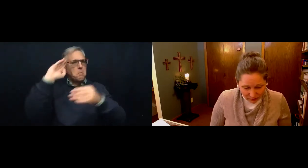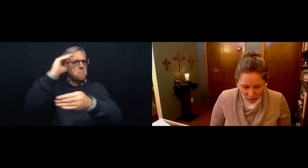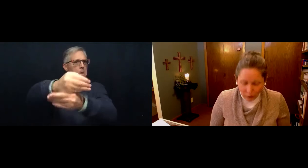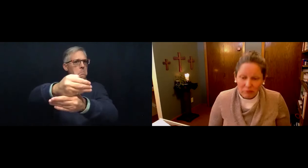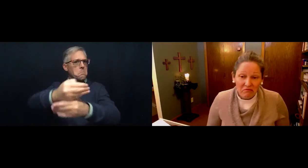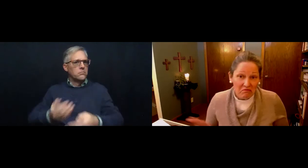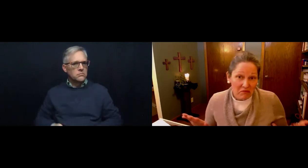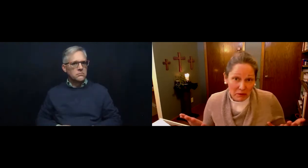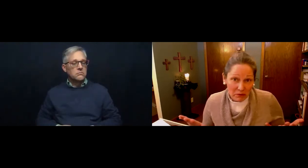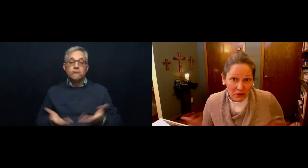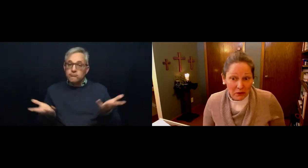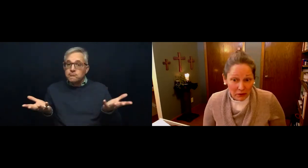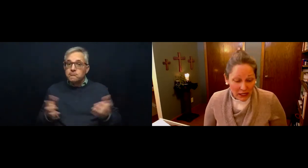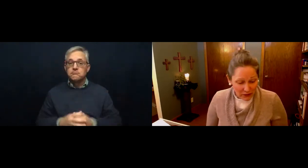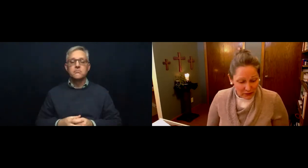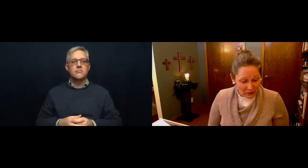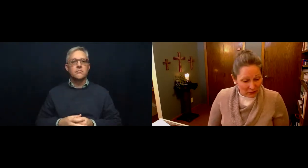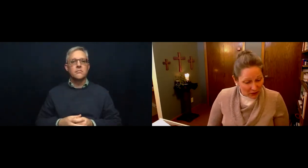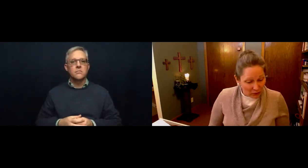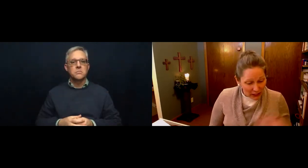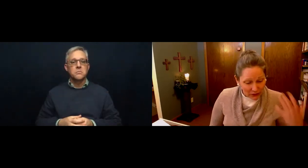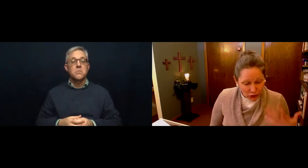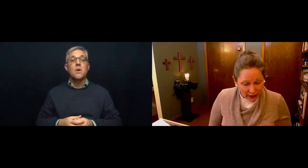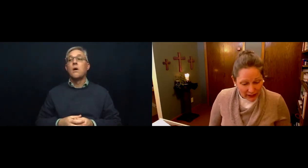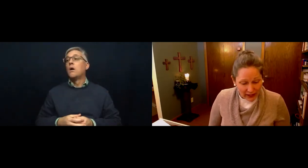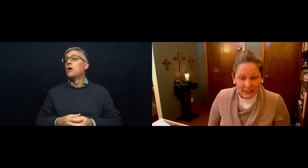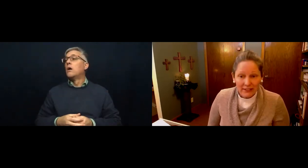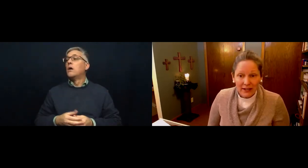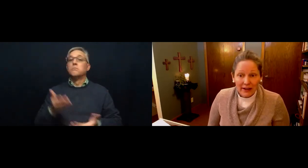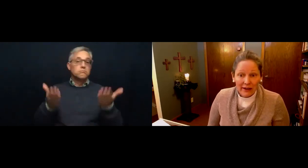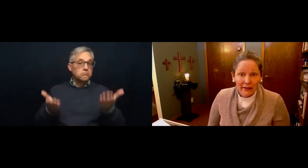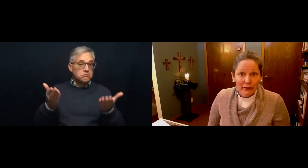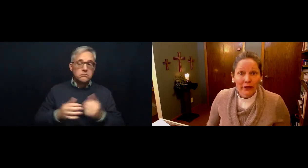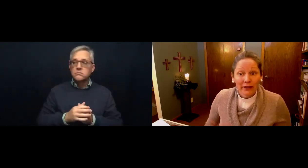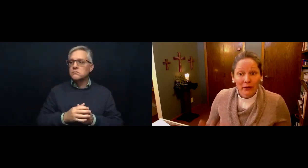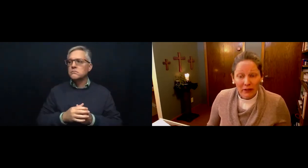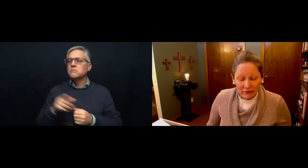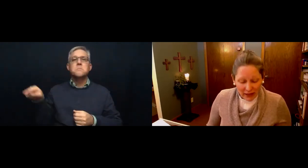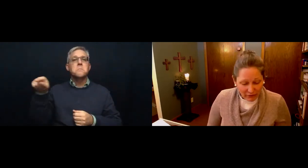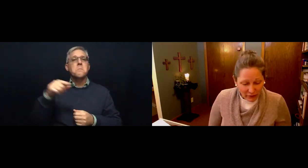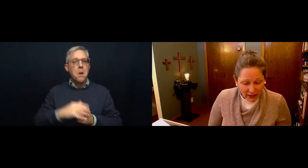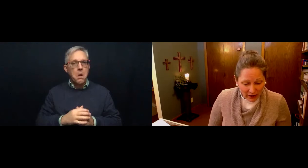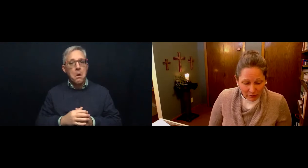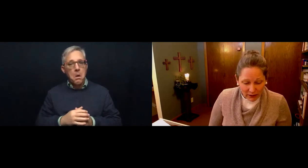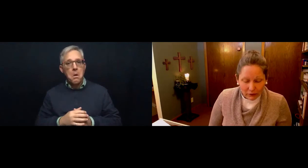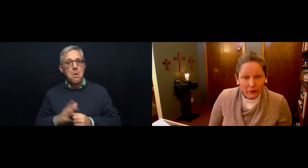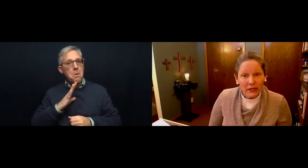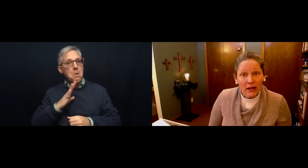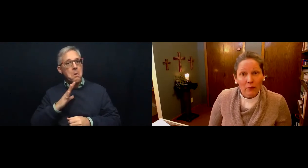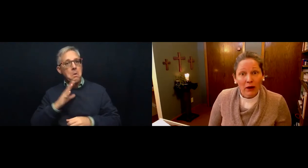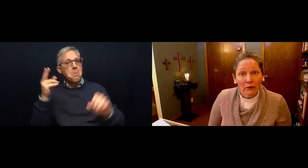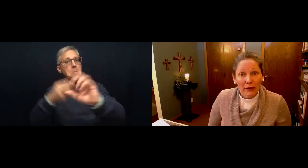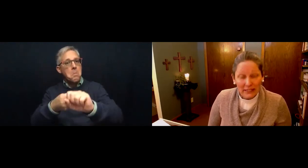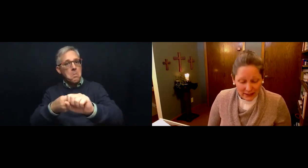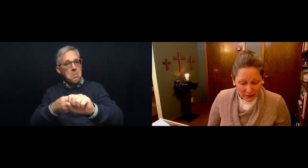Others maybe will agree to join us. You know, here at Bread of Life, we have been